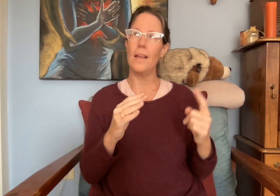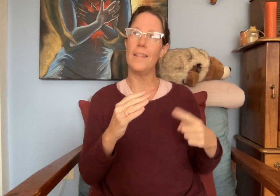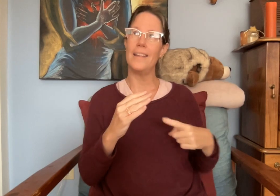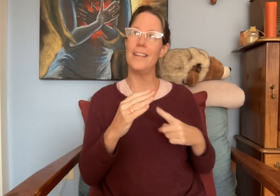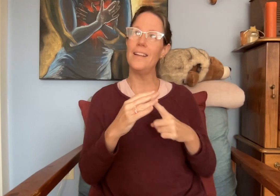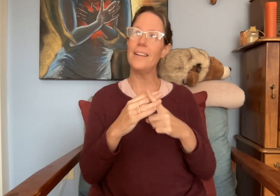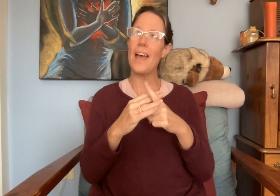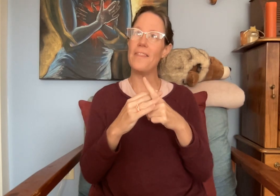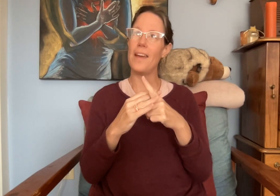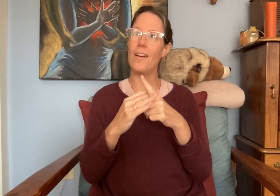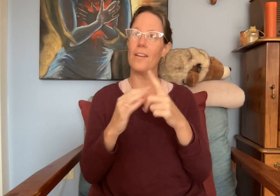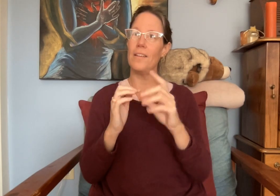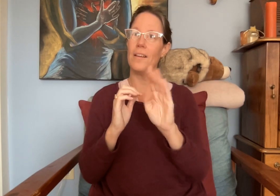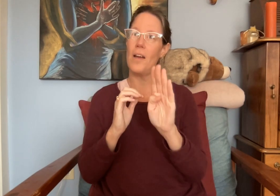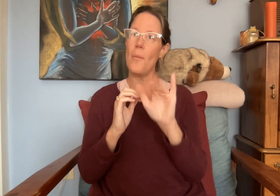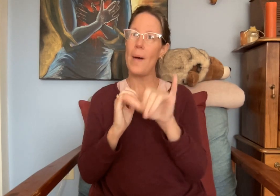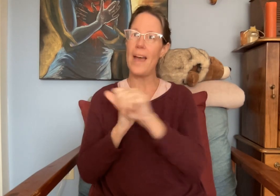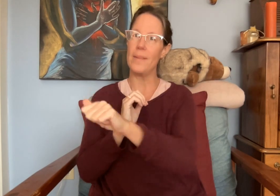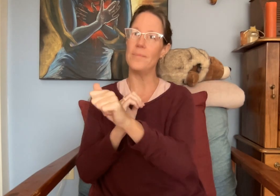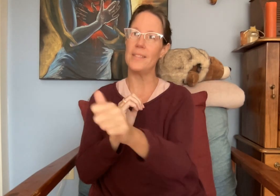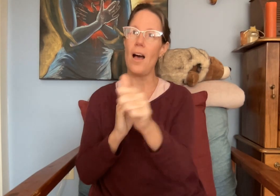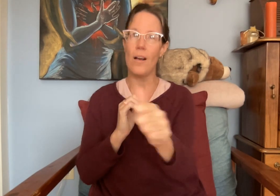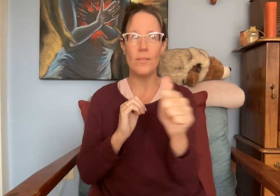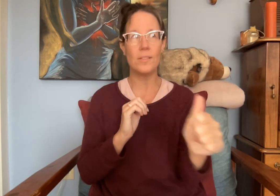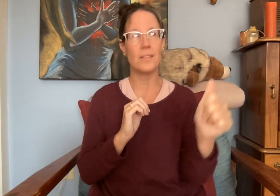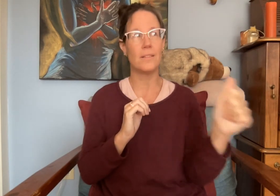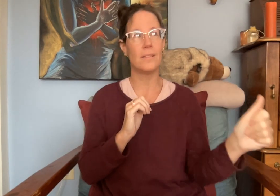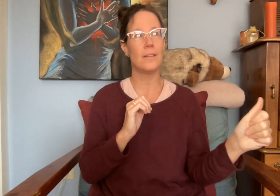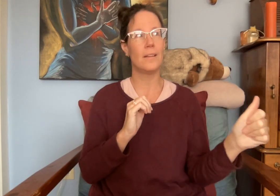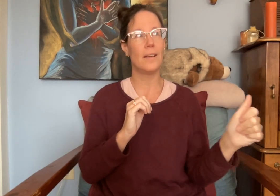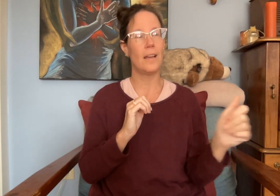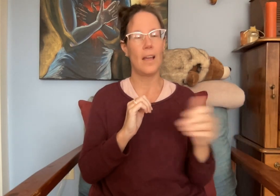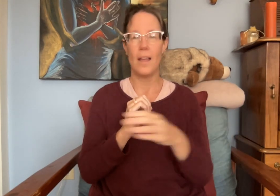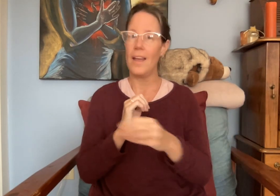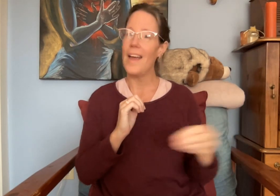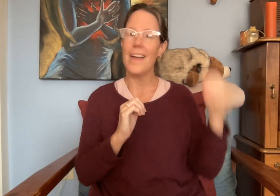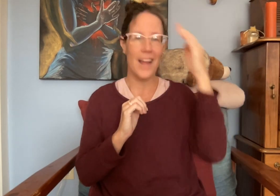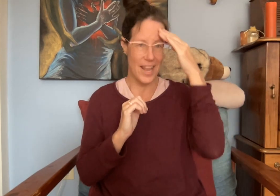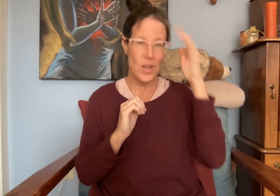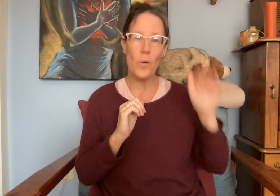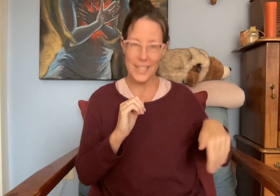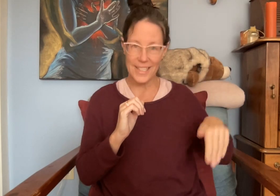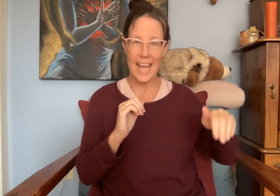they didn't get there by themselves. And I know it's late